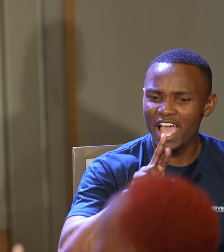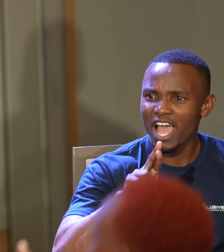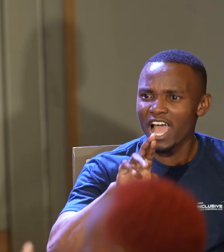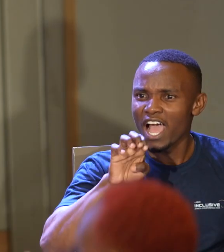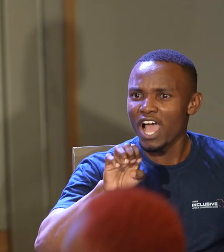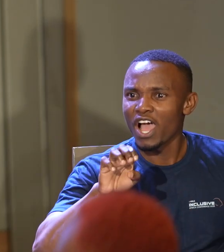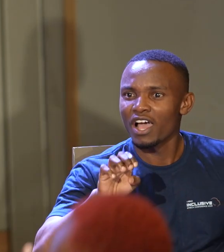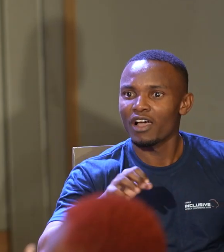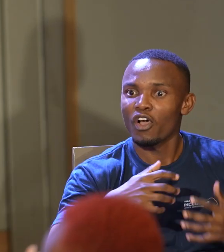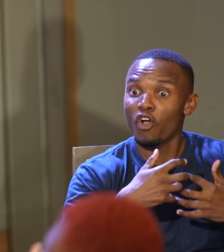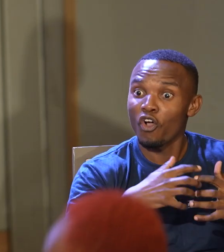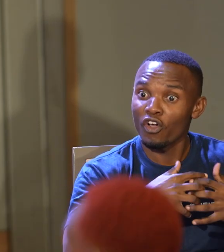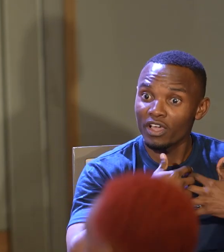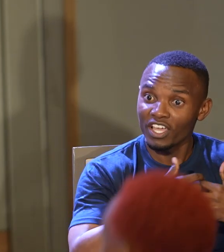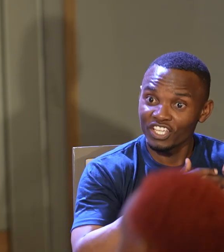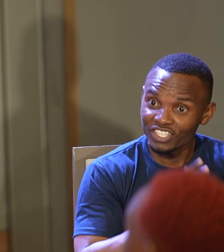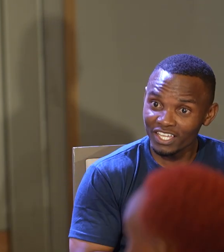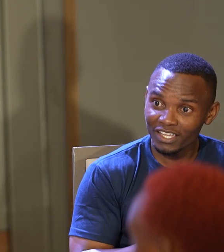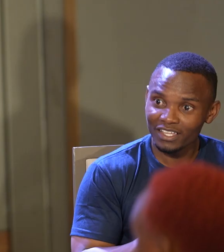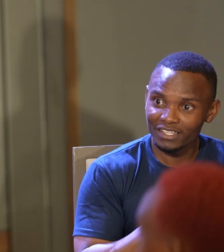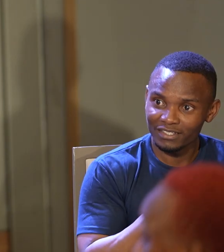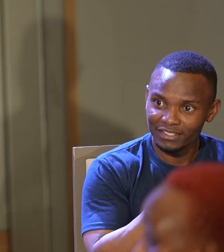Ruben, who is responsible